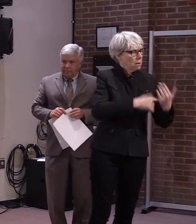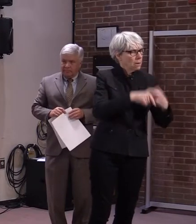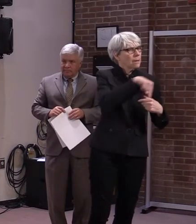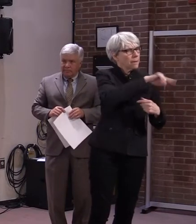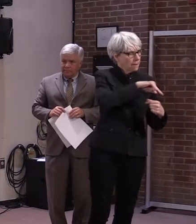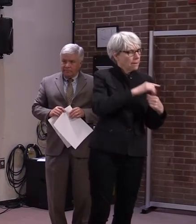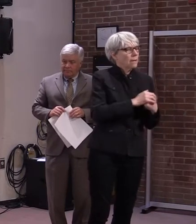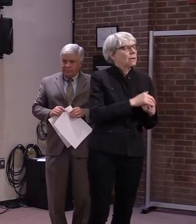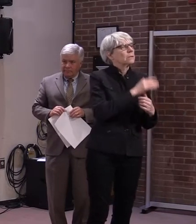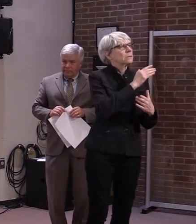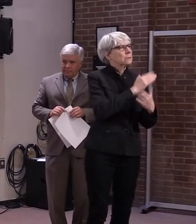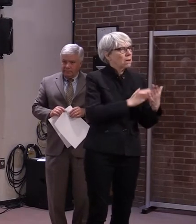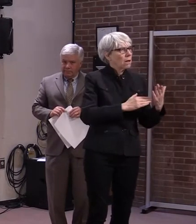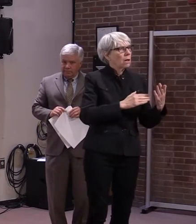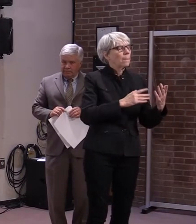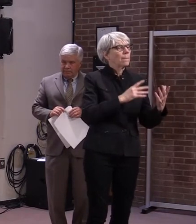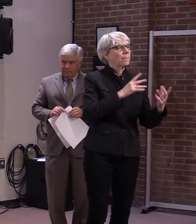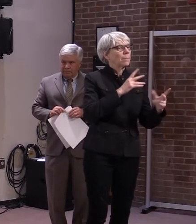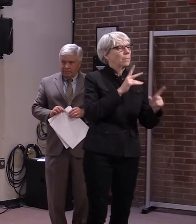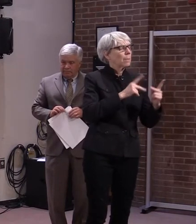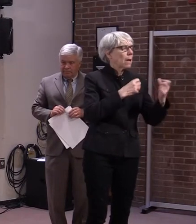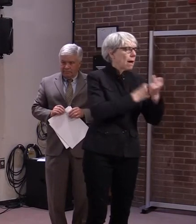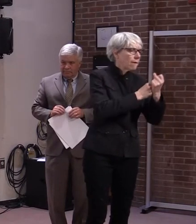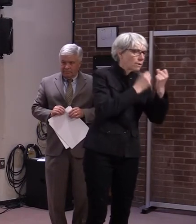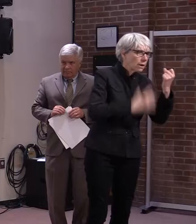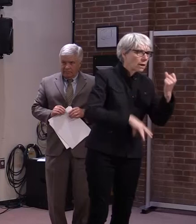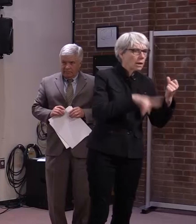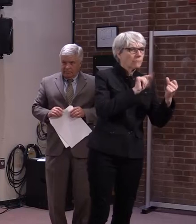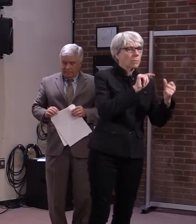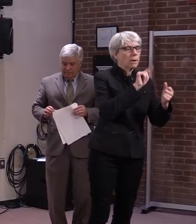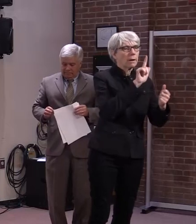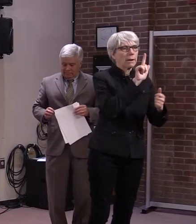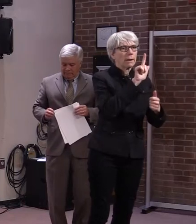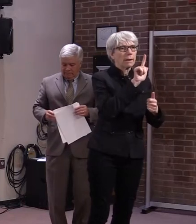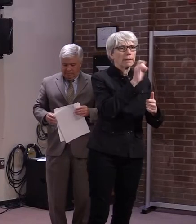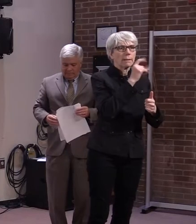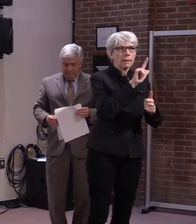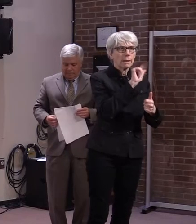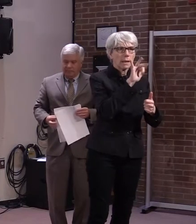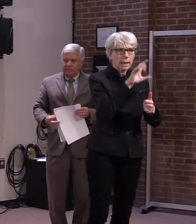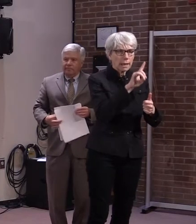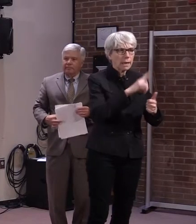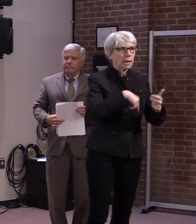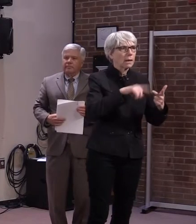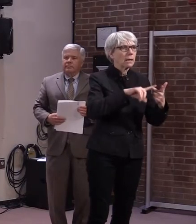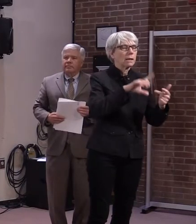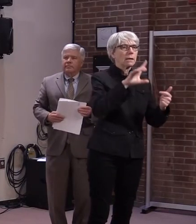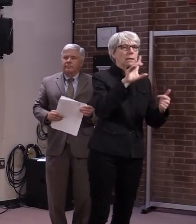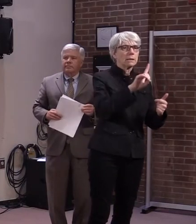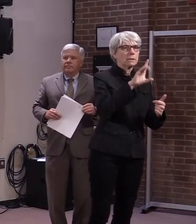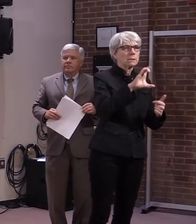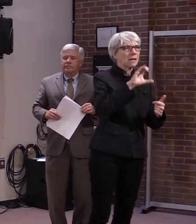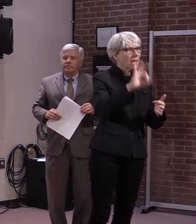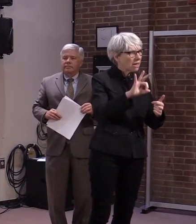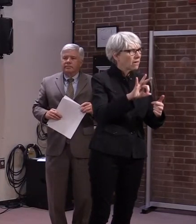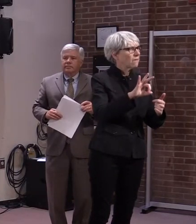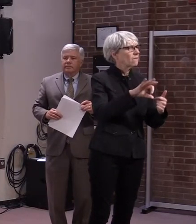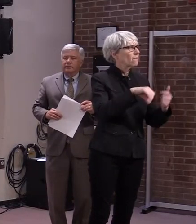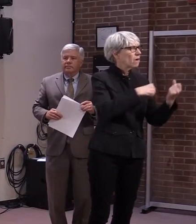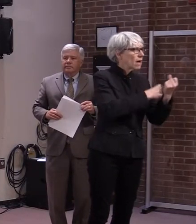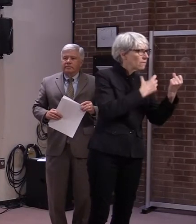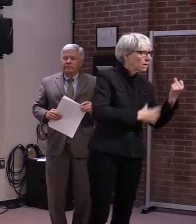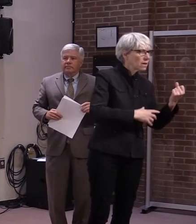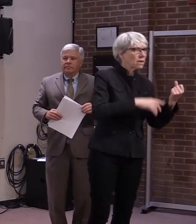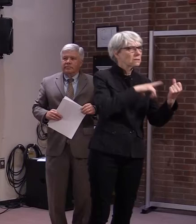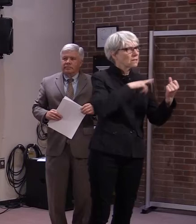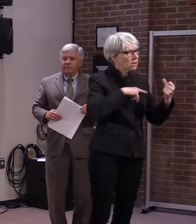advocates came together, Vermont Legal Aid, the advocates, DCF, the legislature. We came